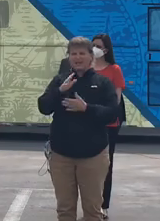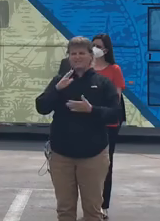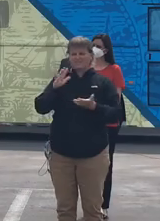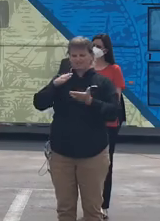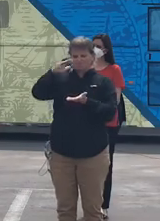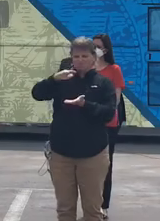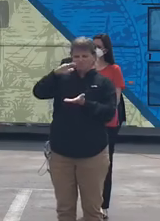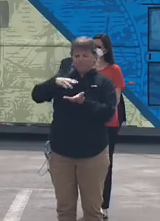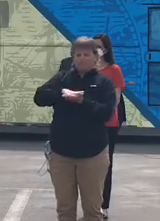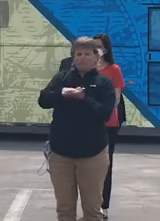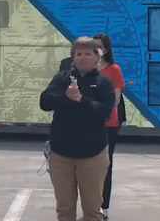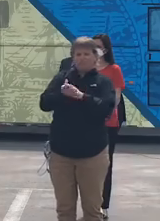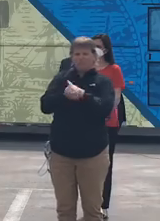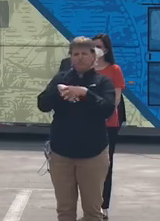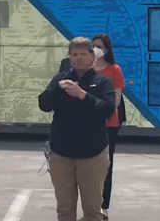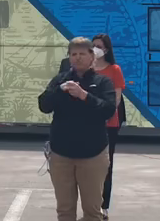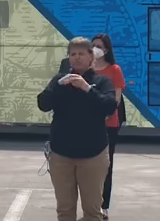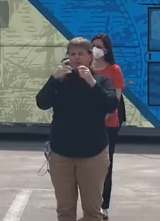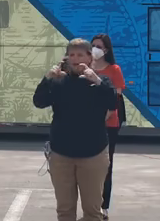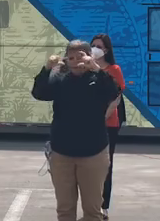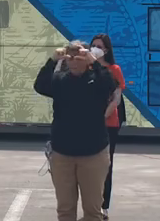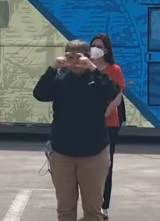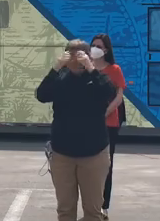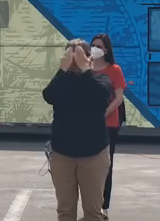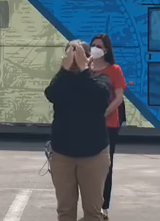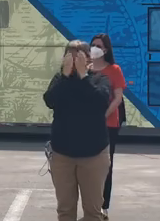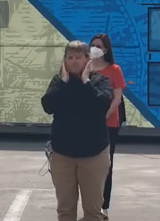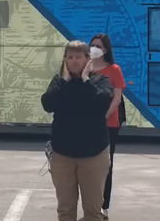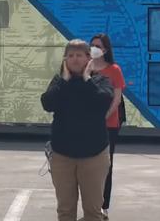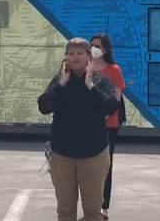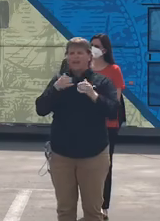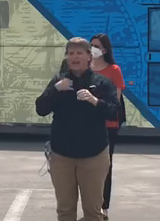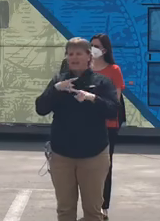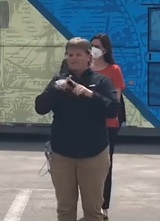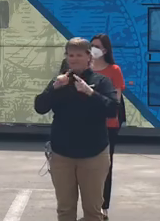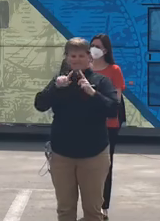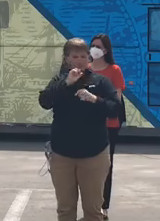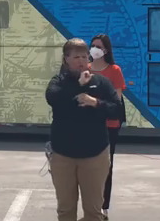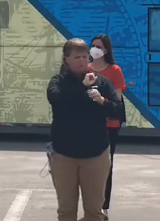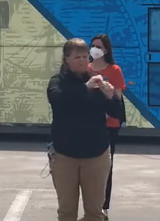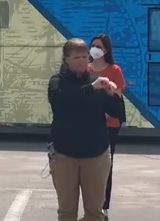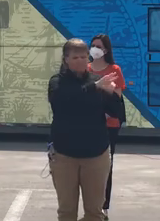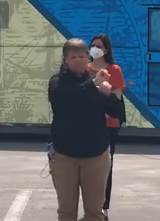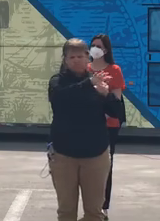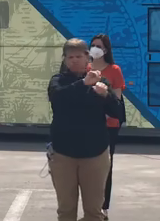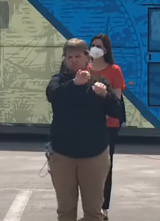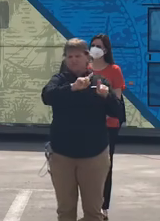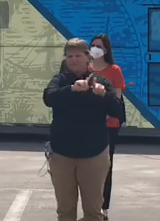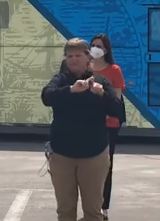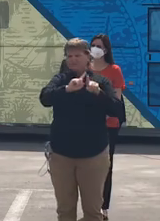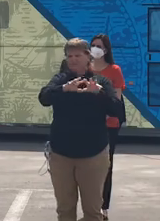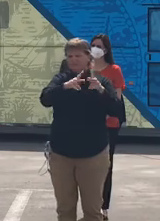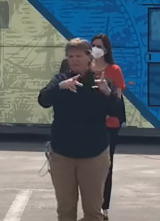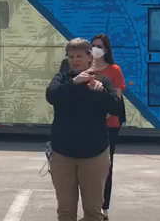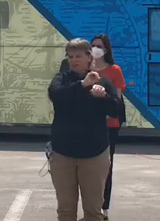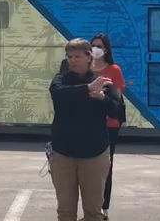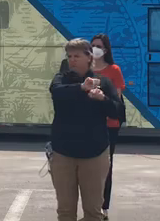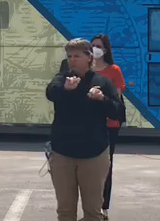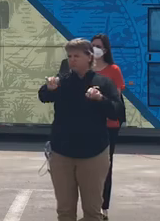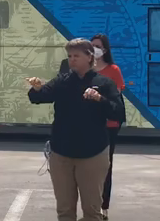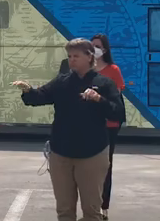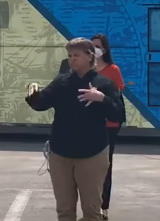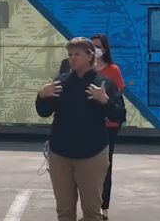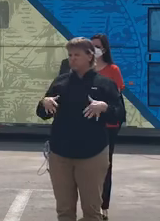So this has been a massive logistic operation. Director Moskowitz has done a really, really good job. We early